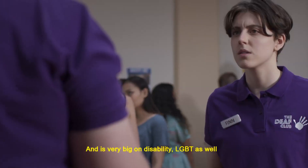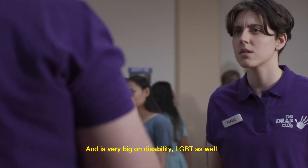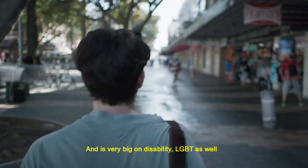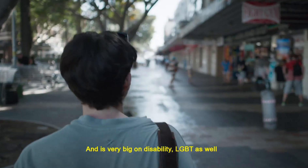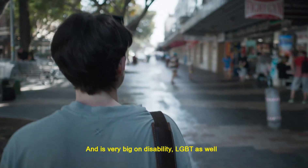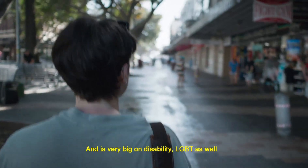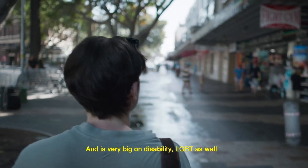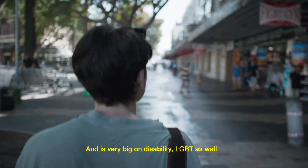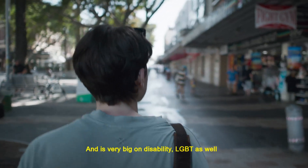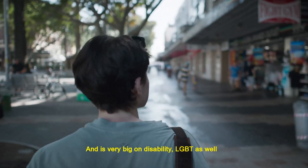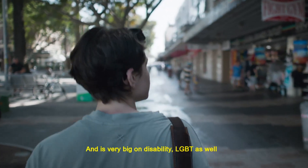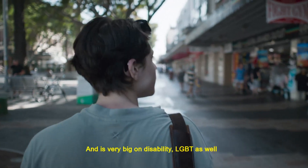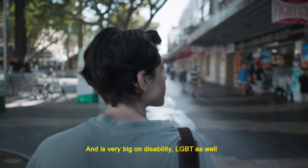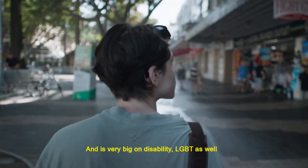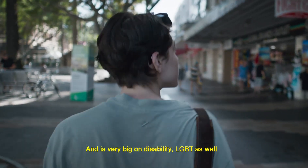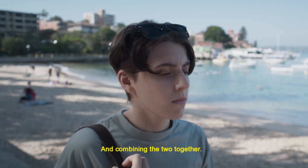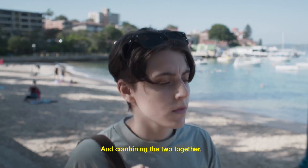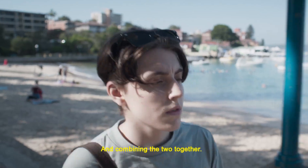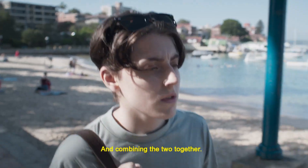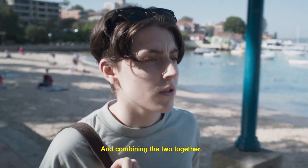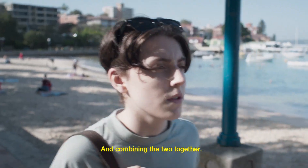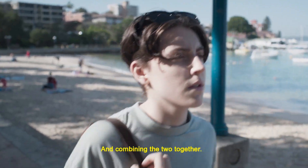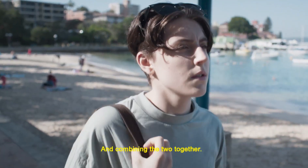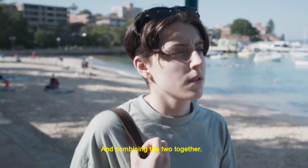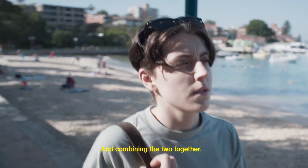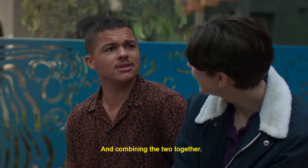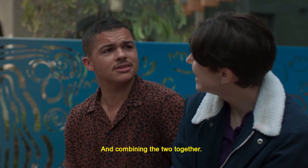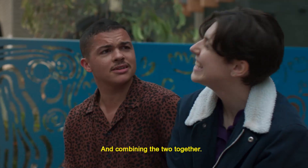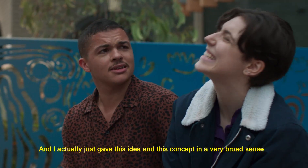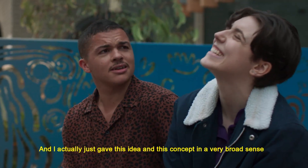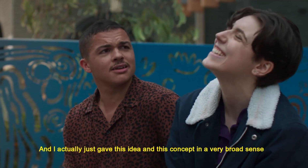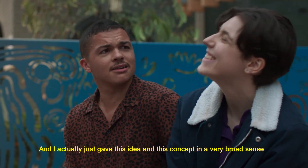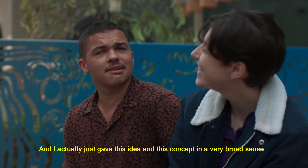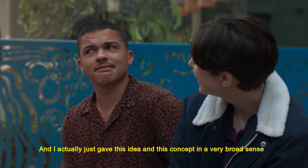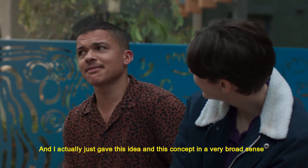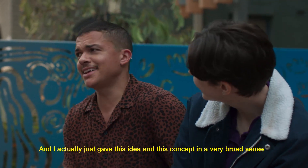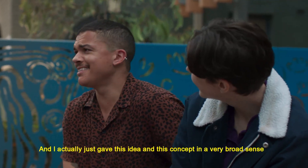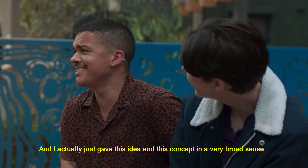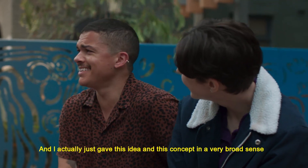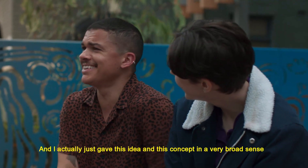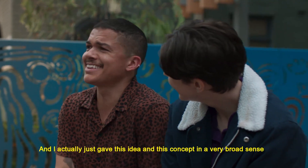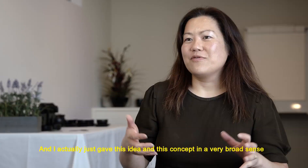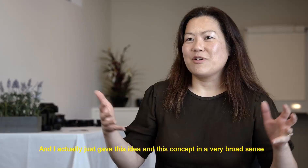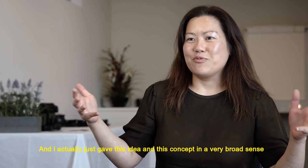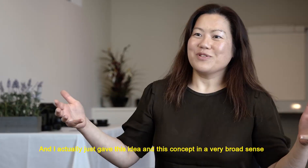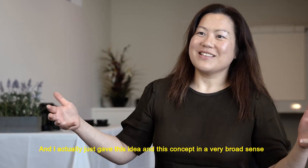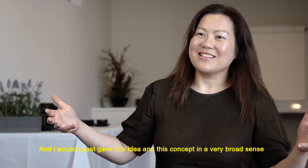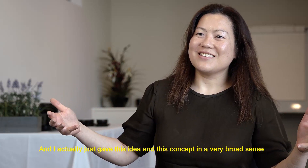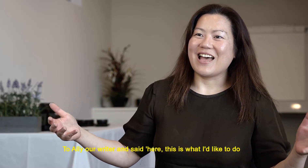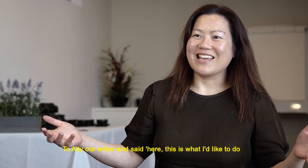you know LGBT as well and combining the two together and I actually just gave this idea this concept and for a broad sense to Ali